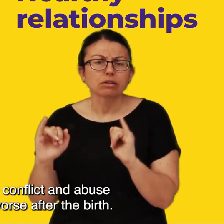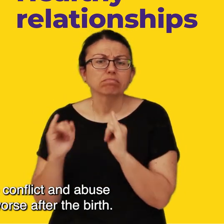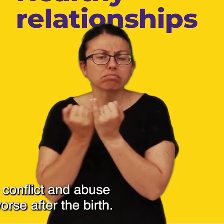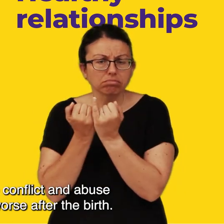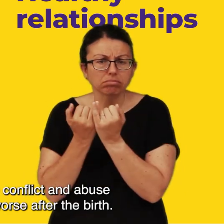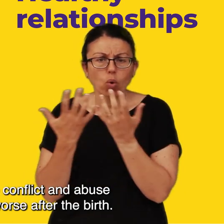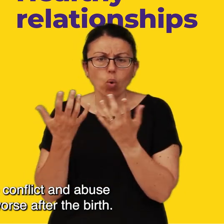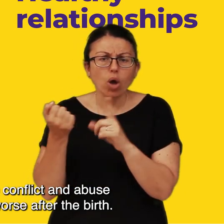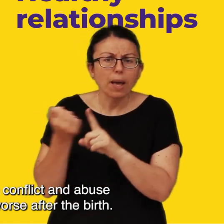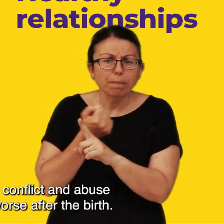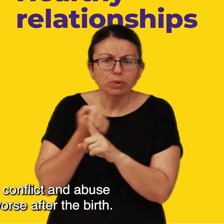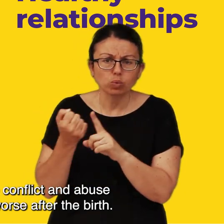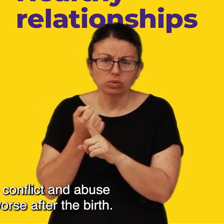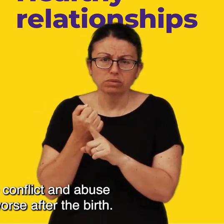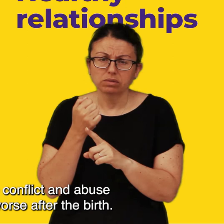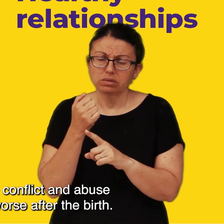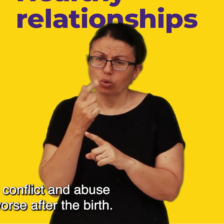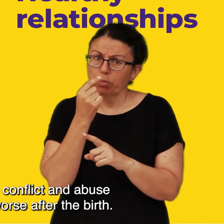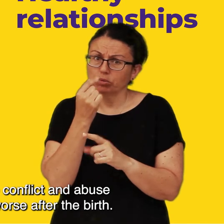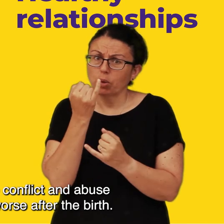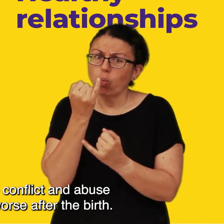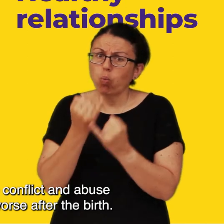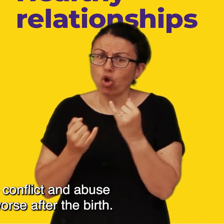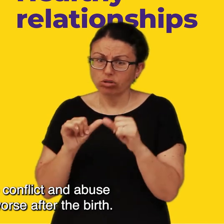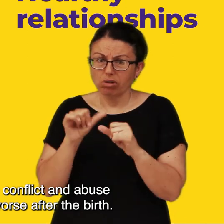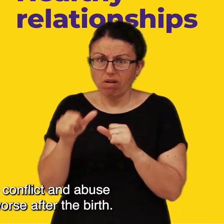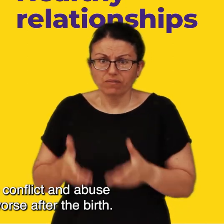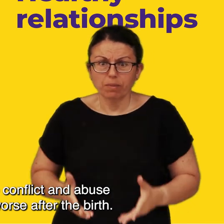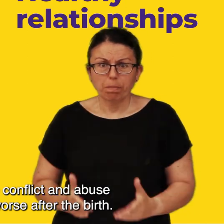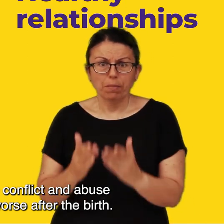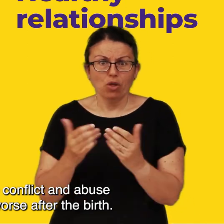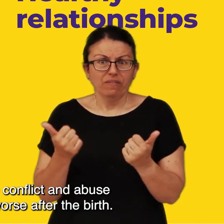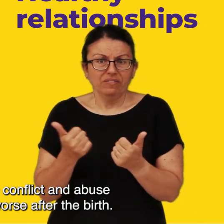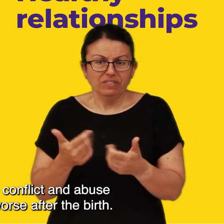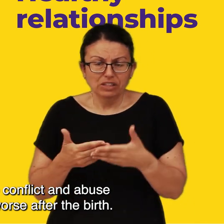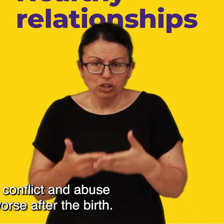Domestic conflict and abuse may get worse after the birth.